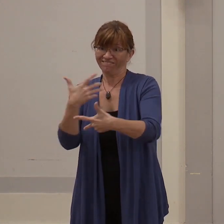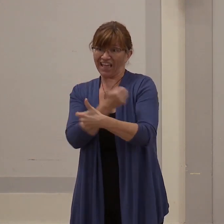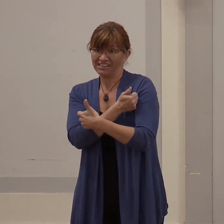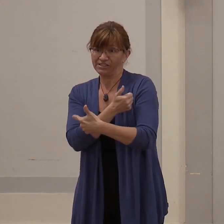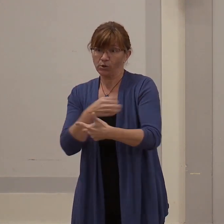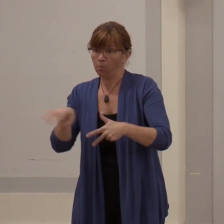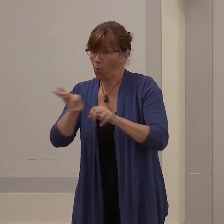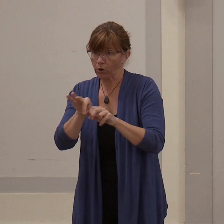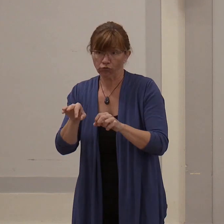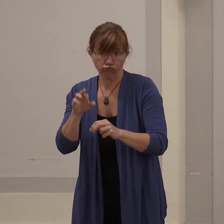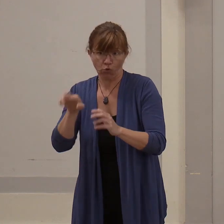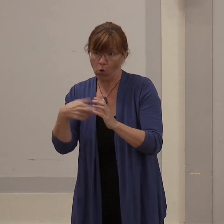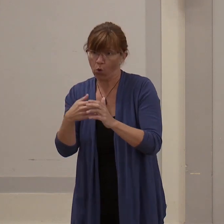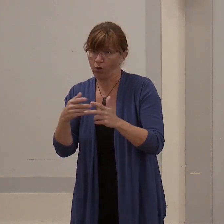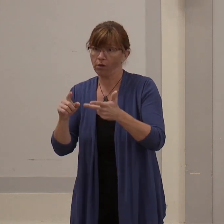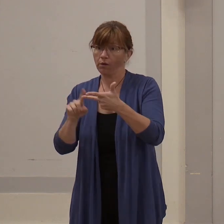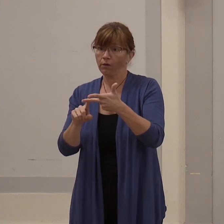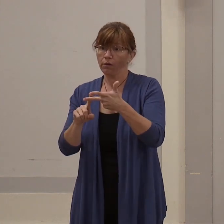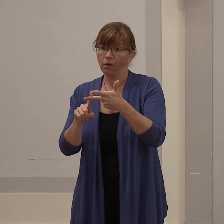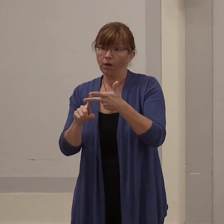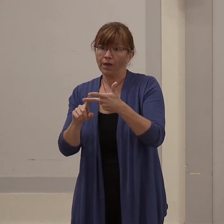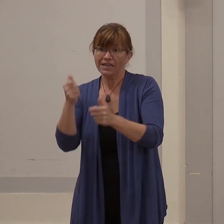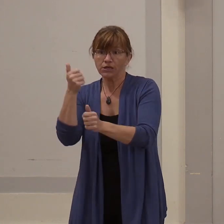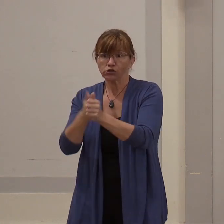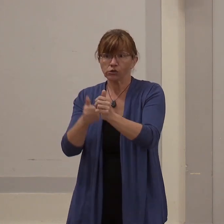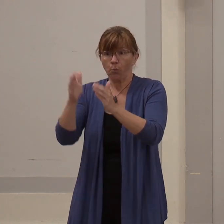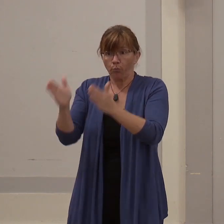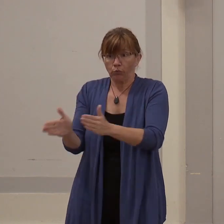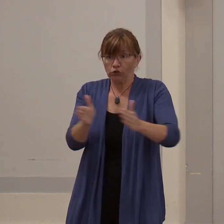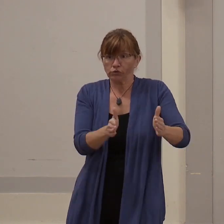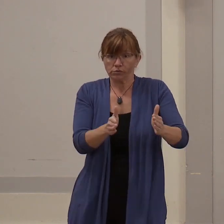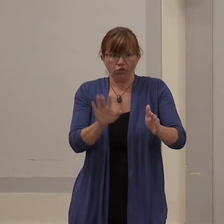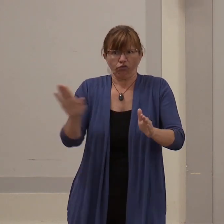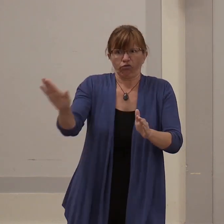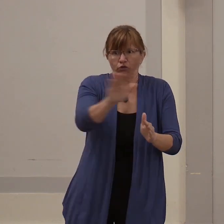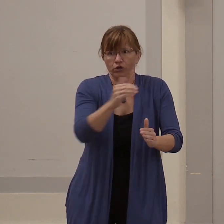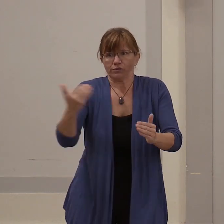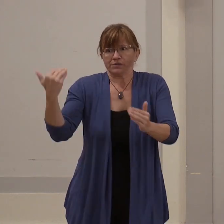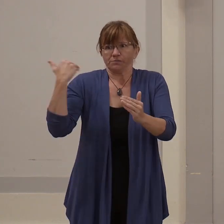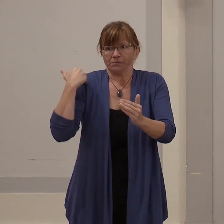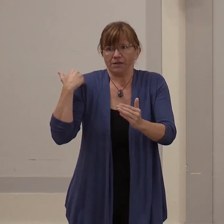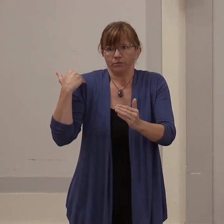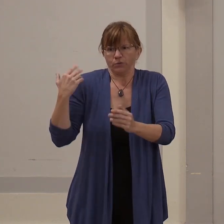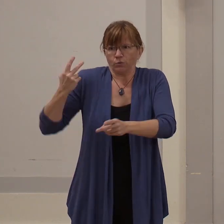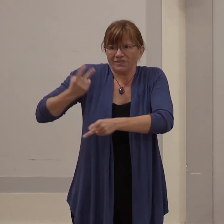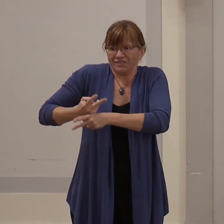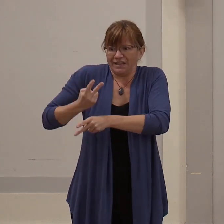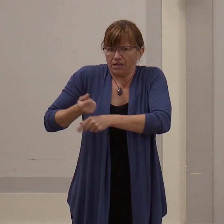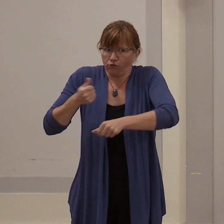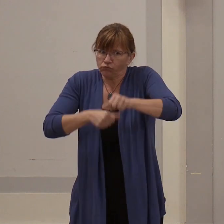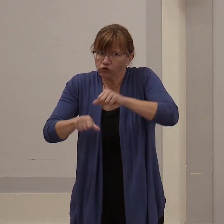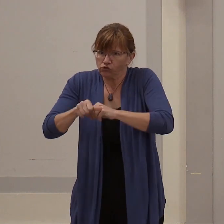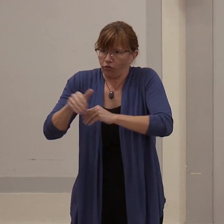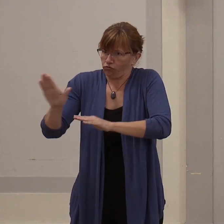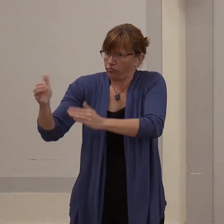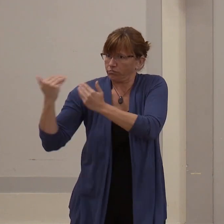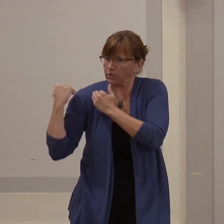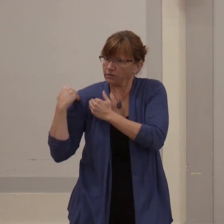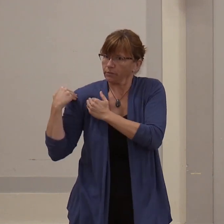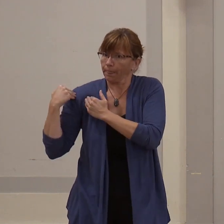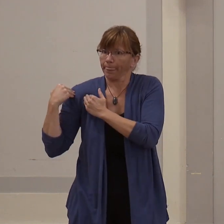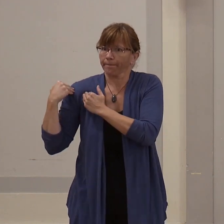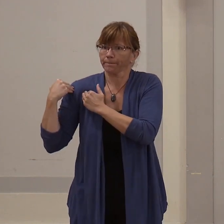personal responsibility each and every resident needs to take in order to care for themselves and their loved one. We'll begin with a review of the latest